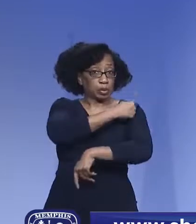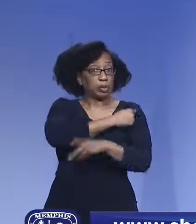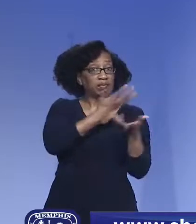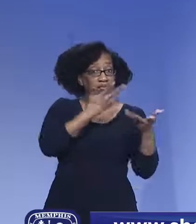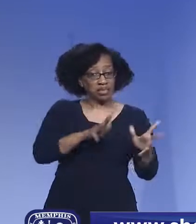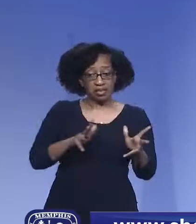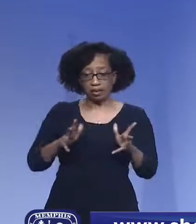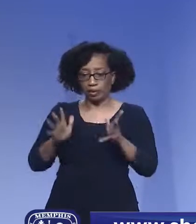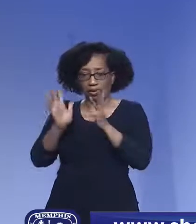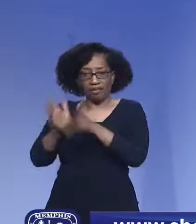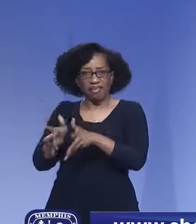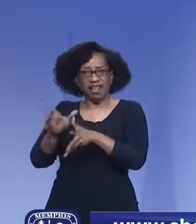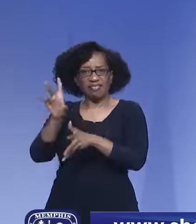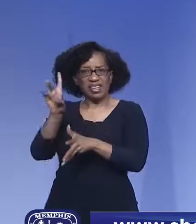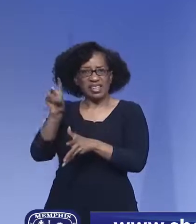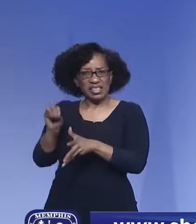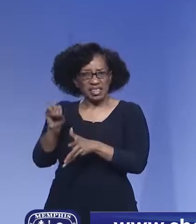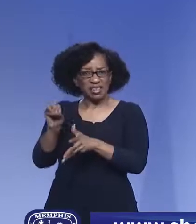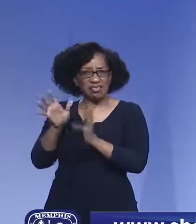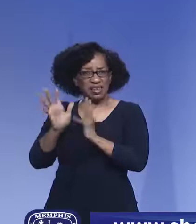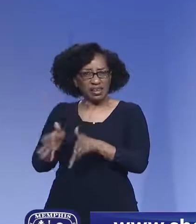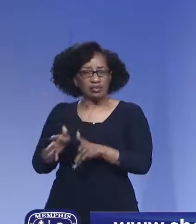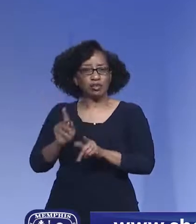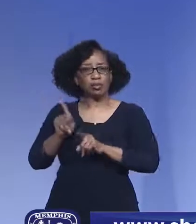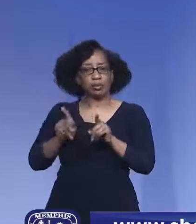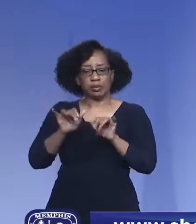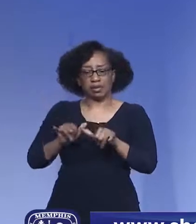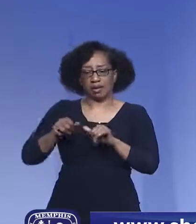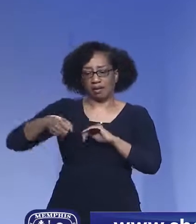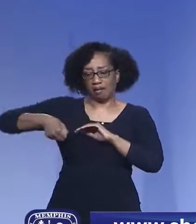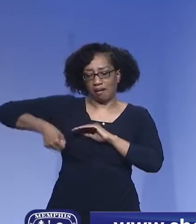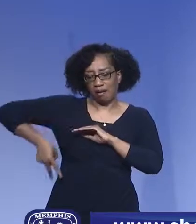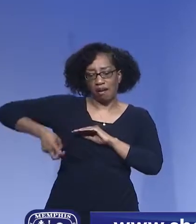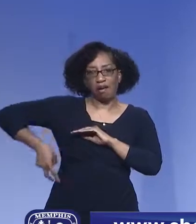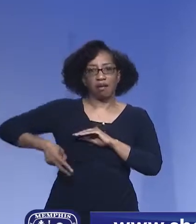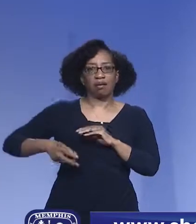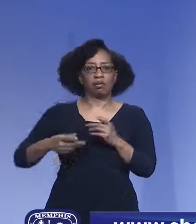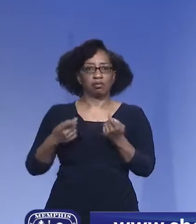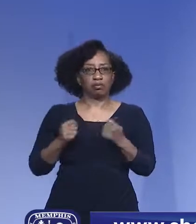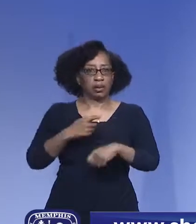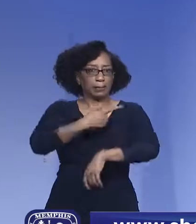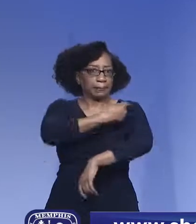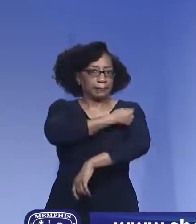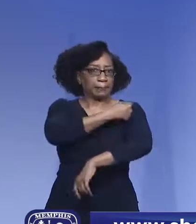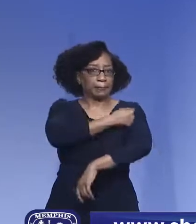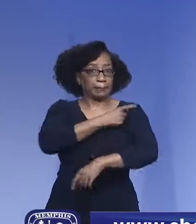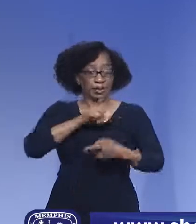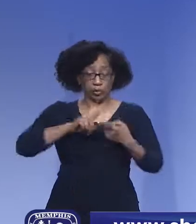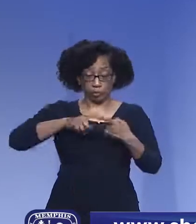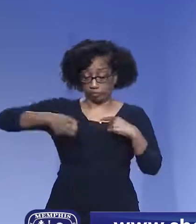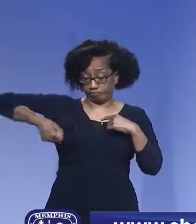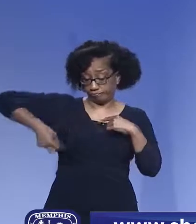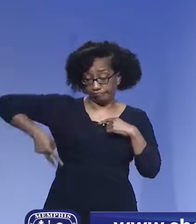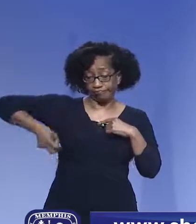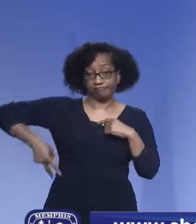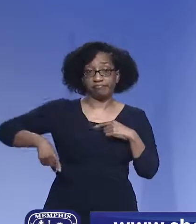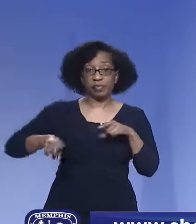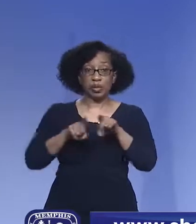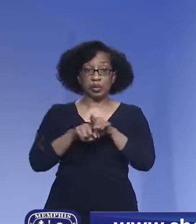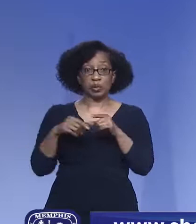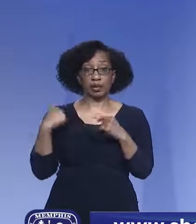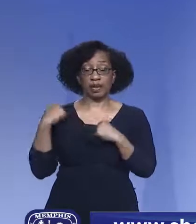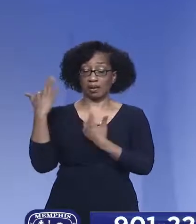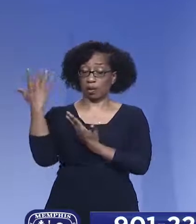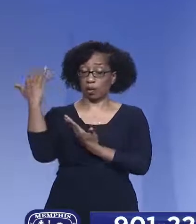our team stayed at the Pipkin site until midnight trying to administer every one of those doses. They called upon the wait list that we